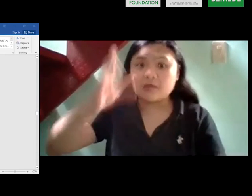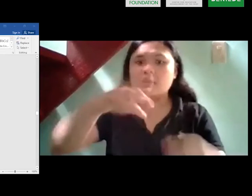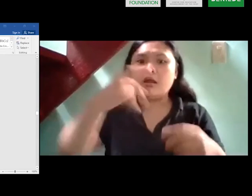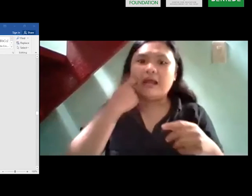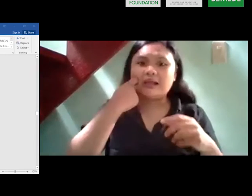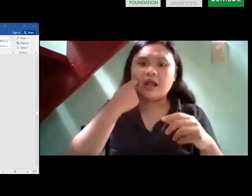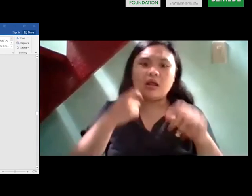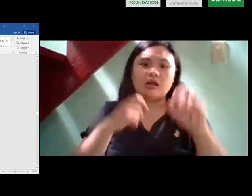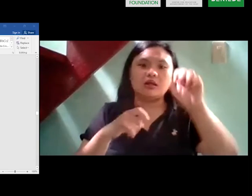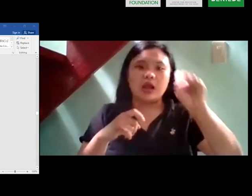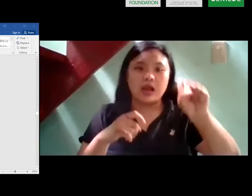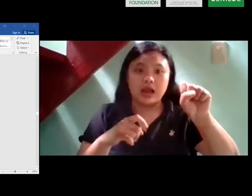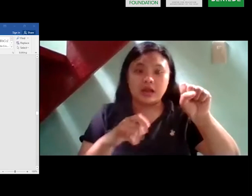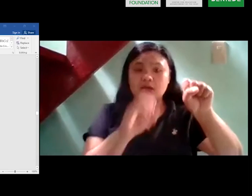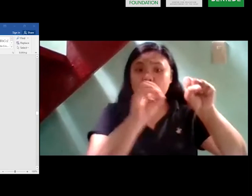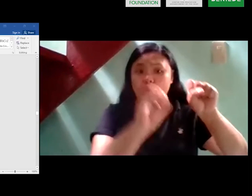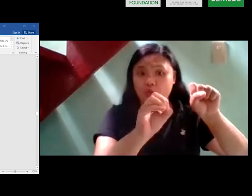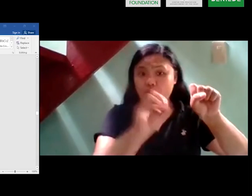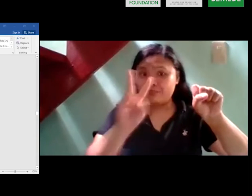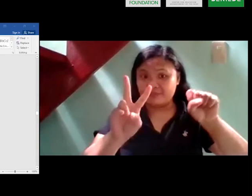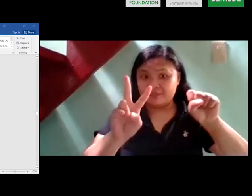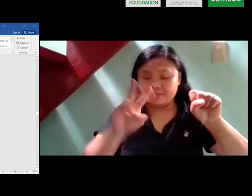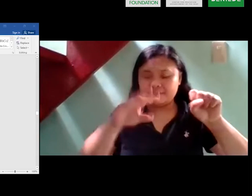And I think it's because